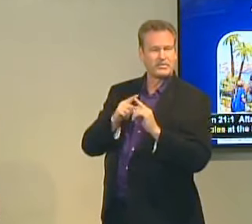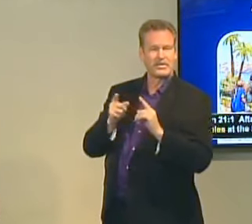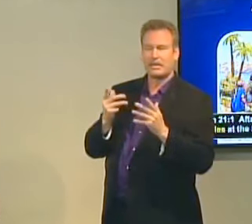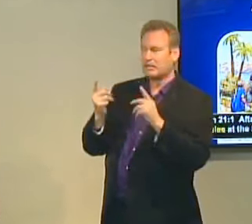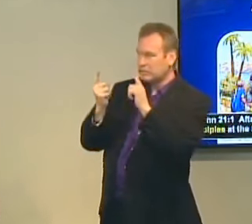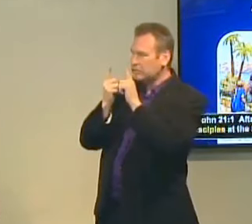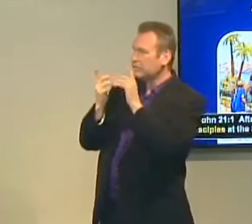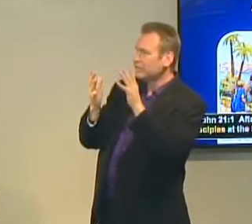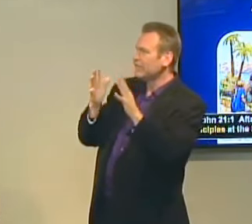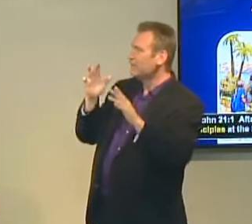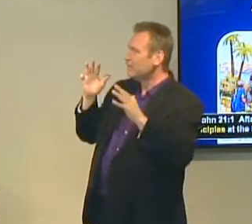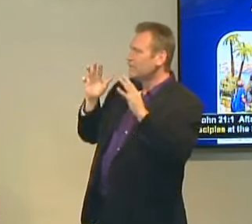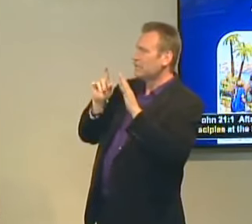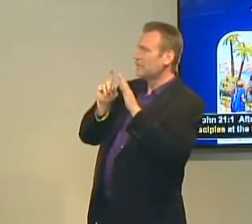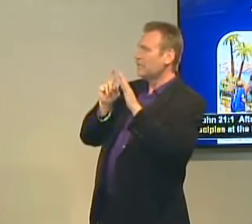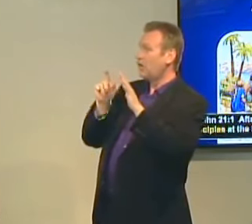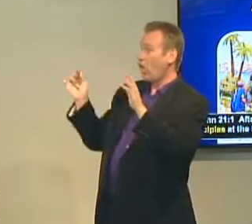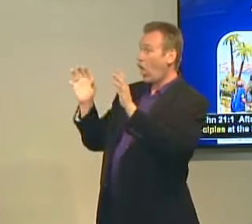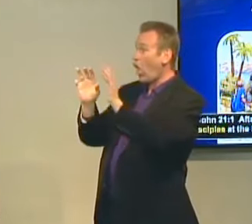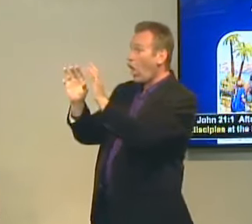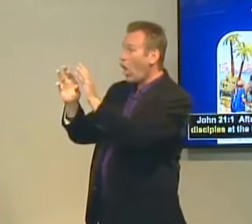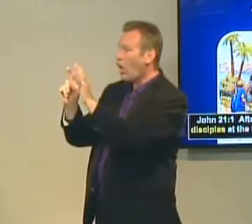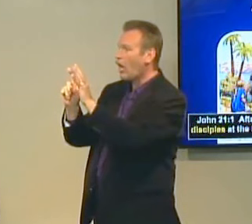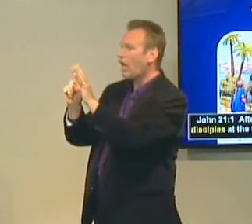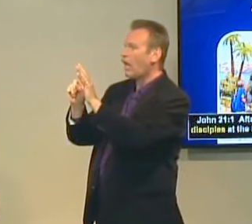And how many men denied Jesus. And then when he saw me.